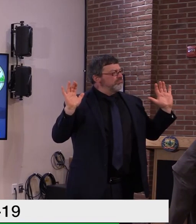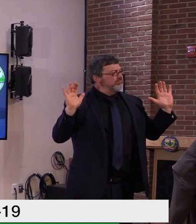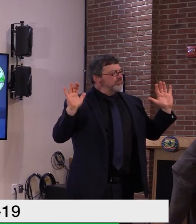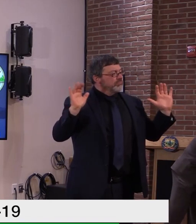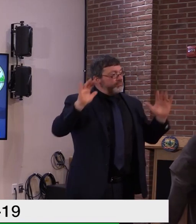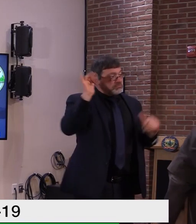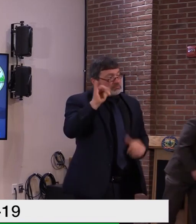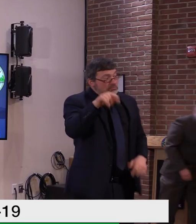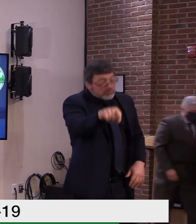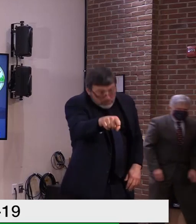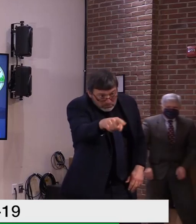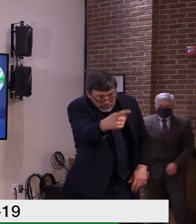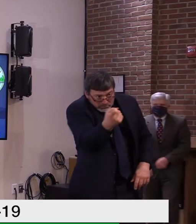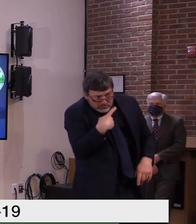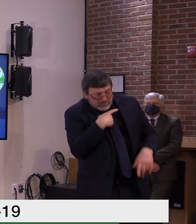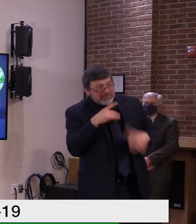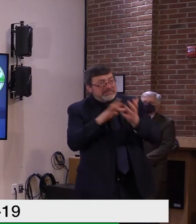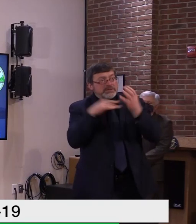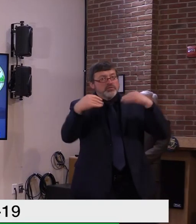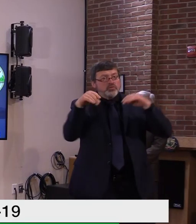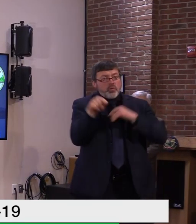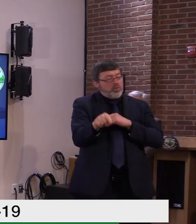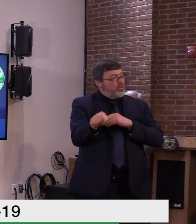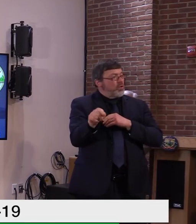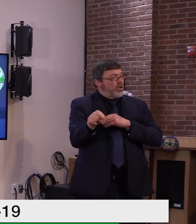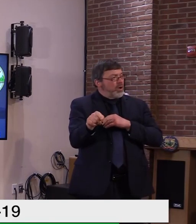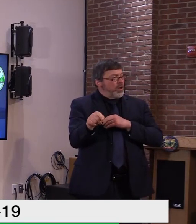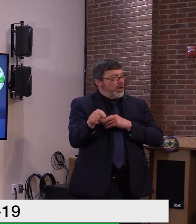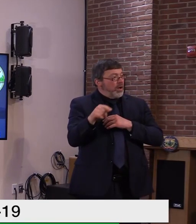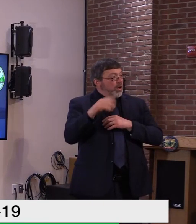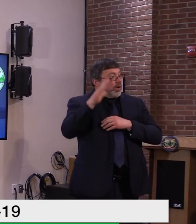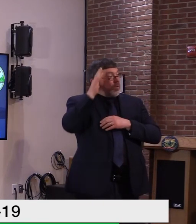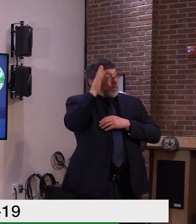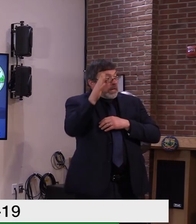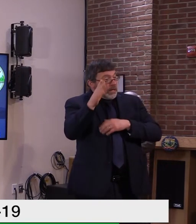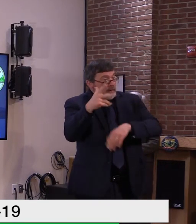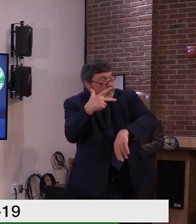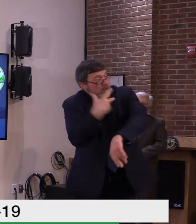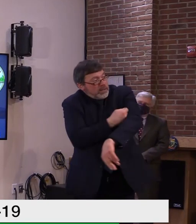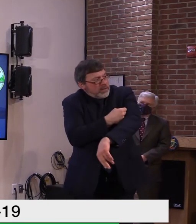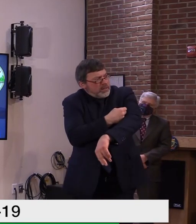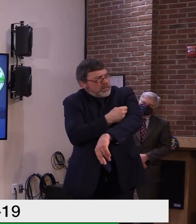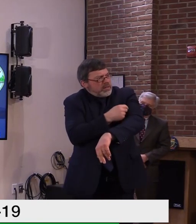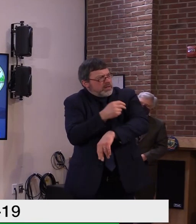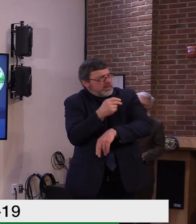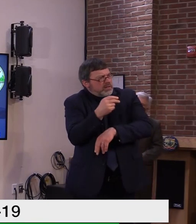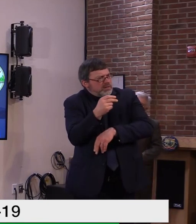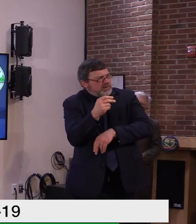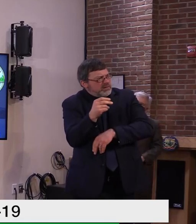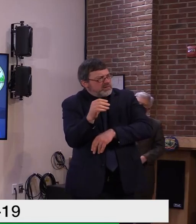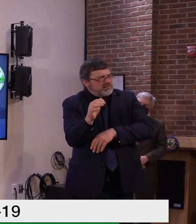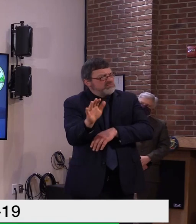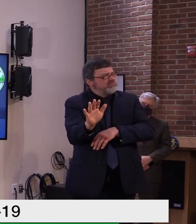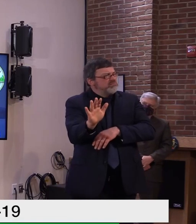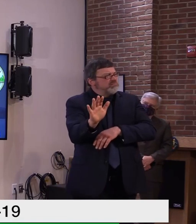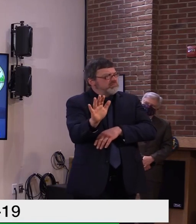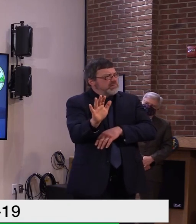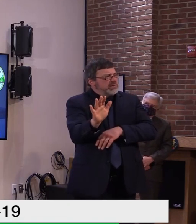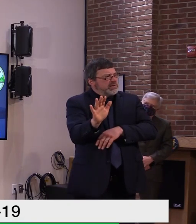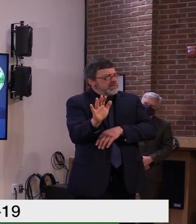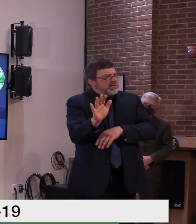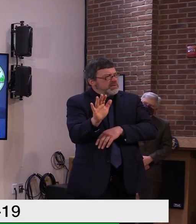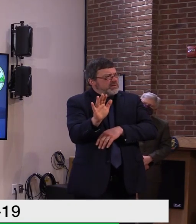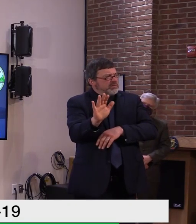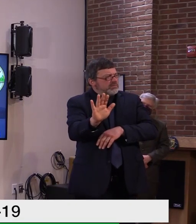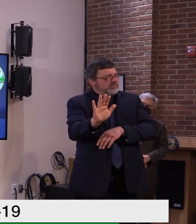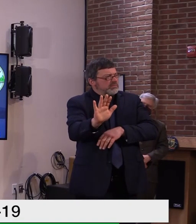of the time I'm hearing from both physicians' offices and pharmacies and hospitals, we're getting too many calls. People